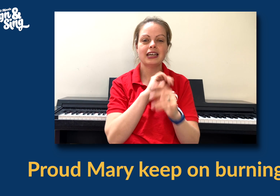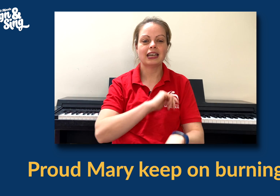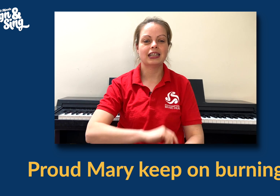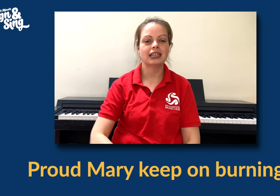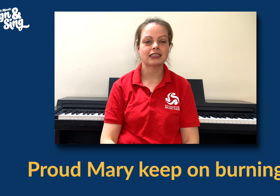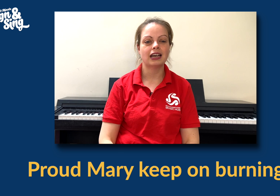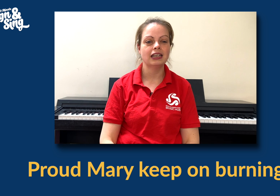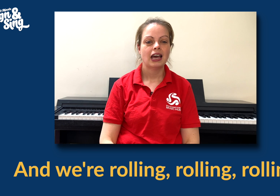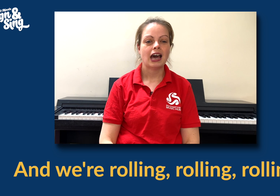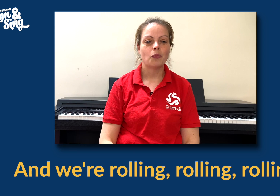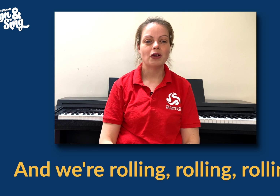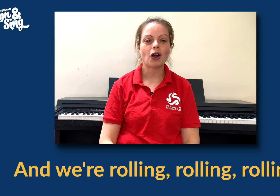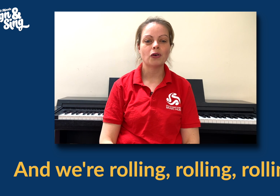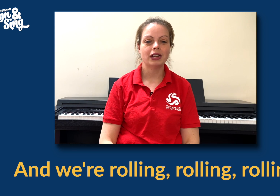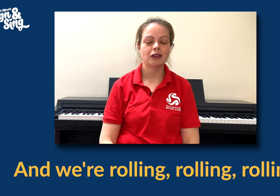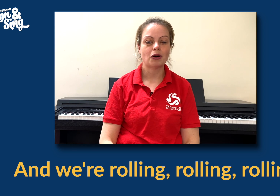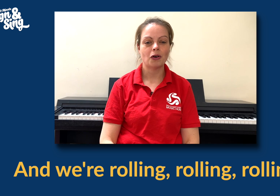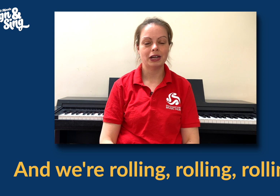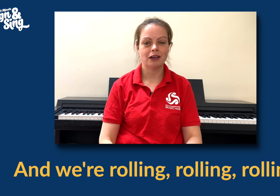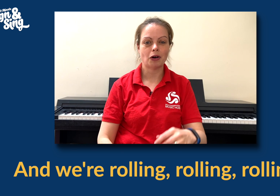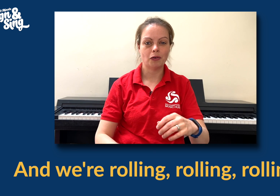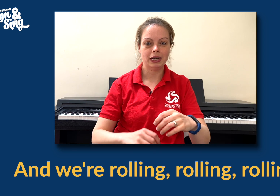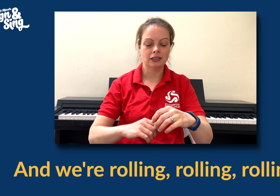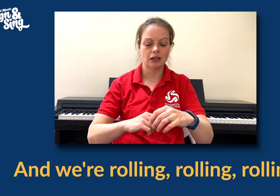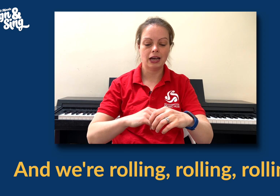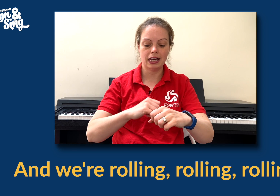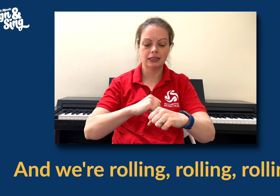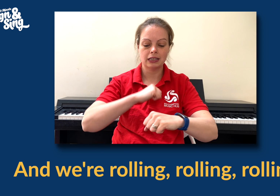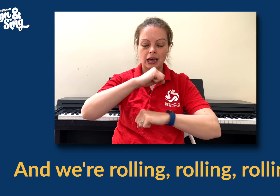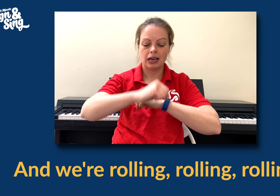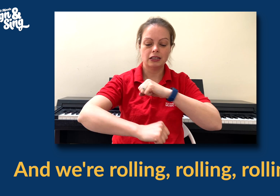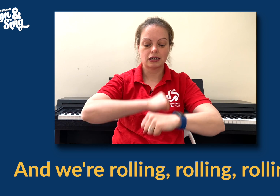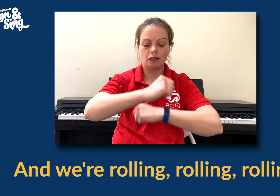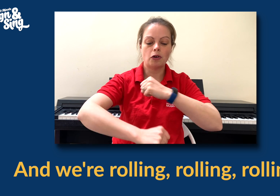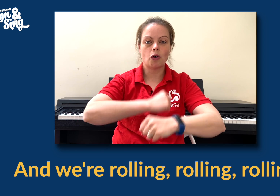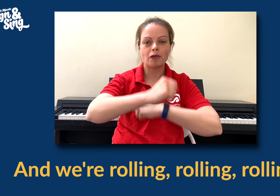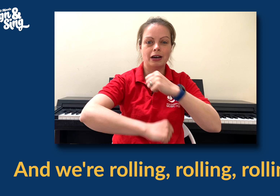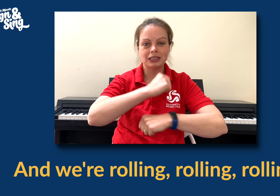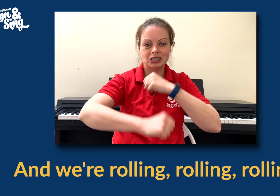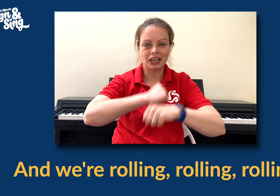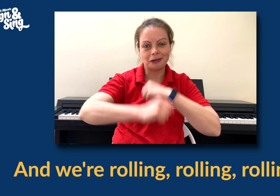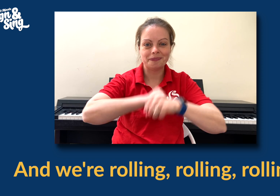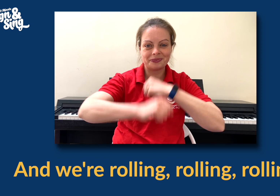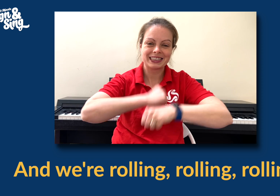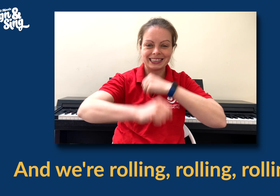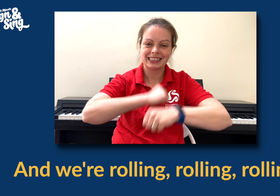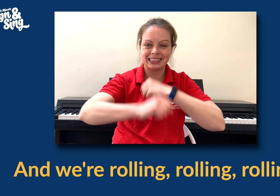Really good. And then the next line, and we're rolling, rolling, rolling. So hands, and they're just going to roll round each